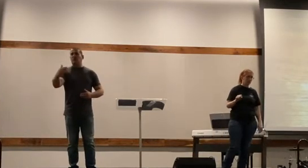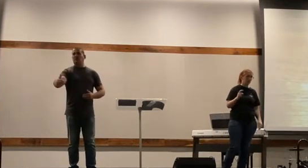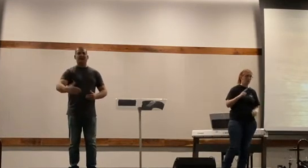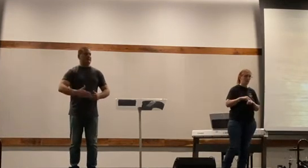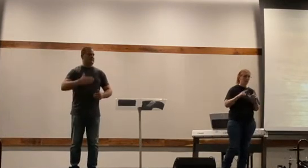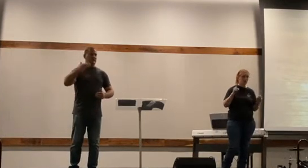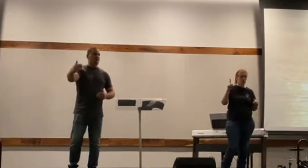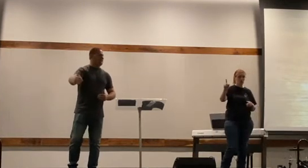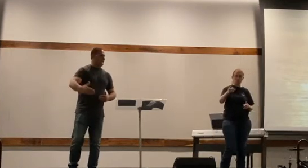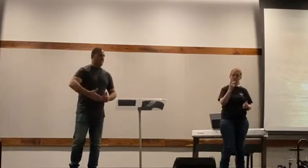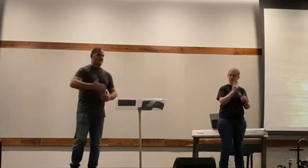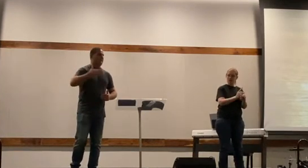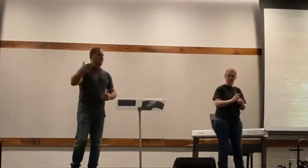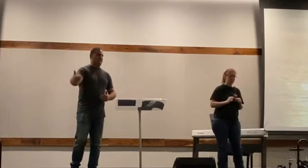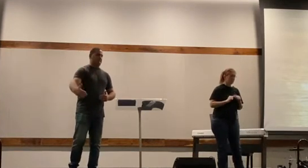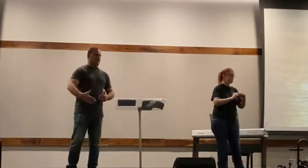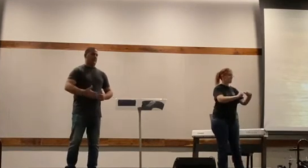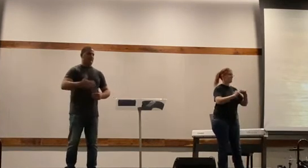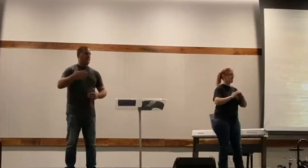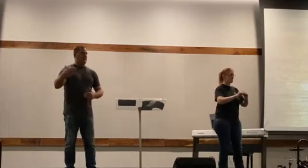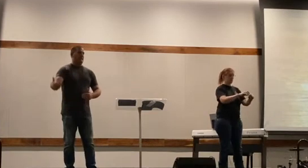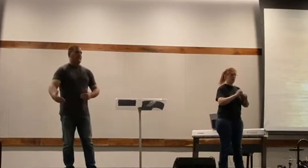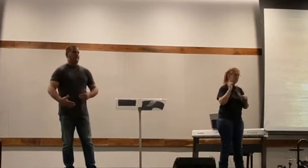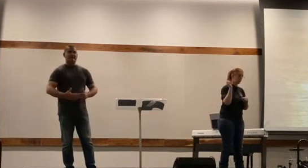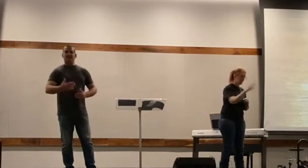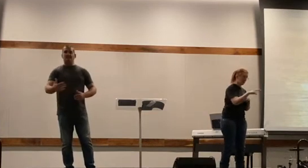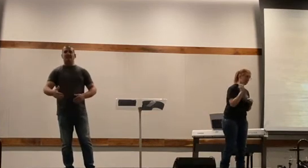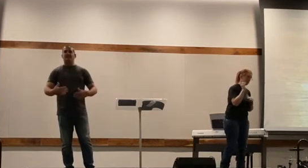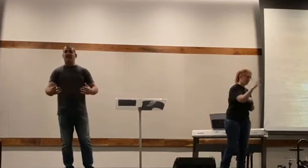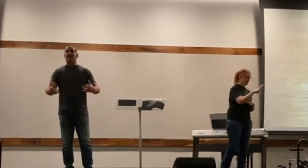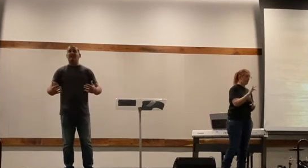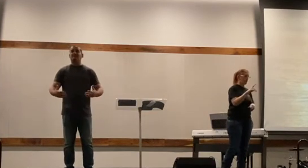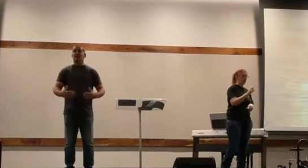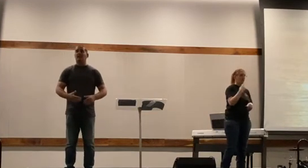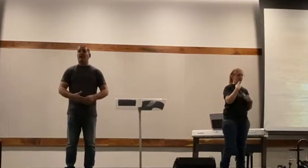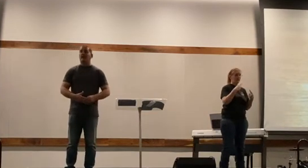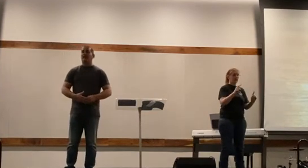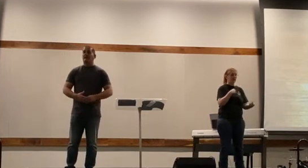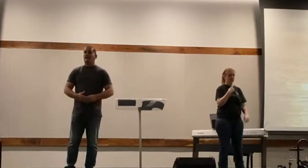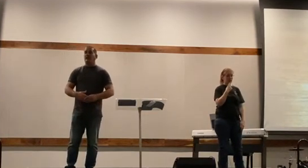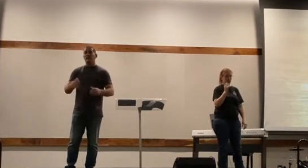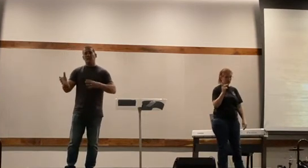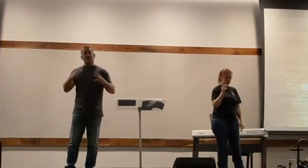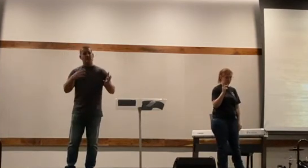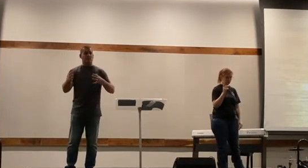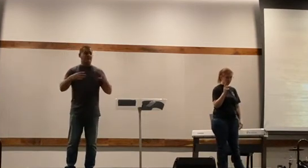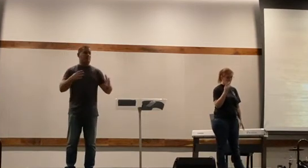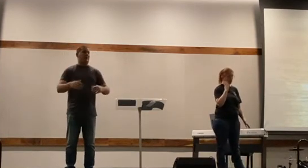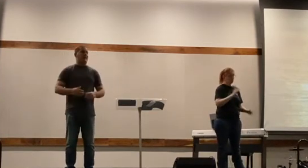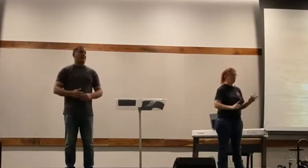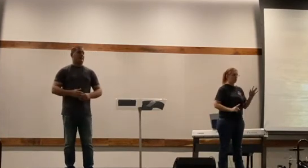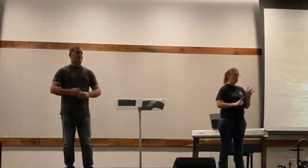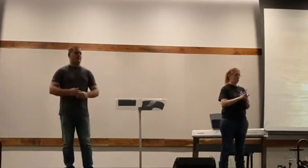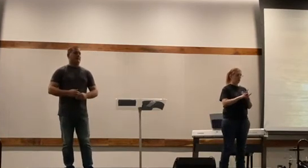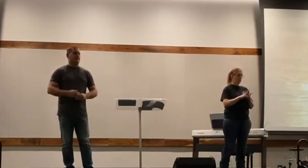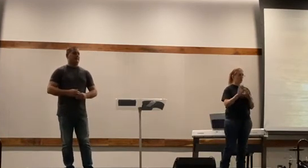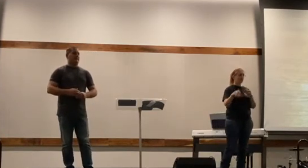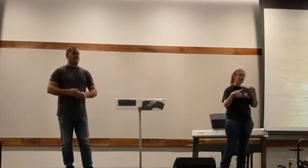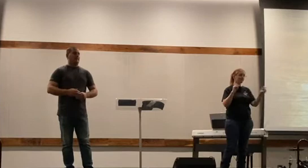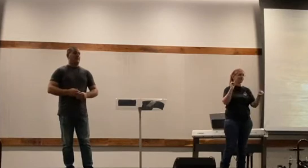but you were relentless and you just kept sending it to me. Kept sending it to me. And finally I said, okay. And he would. He would show up sporadically.